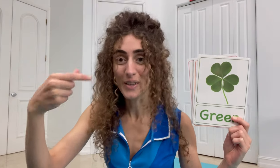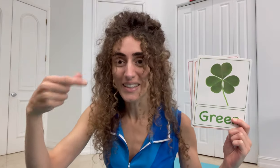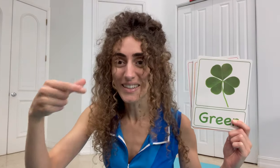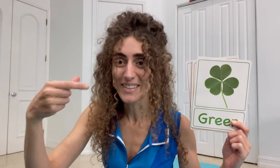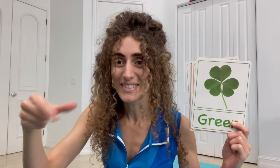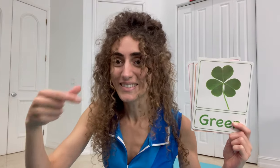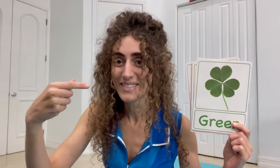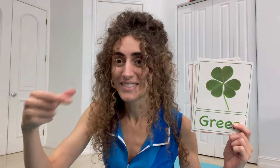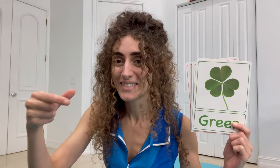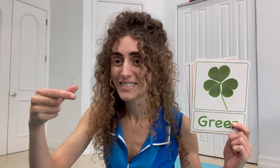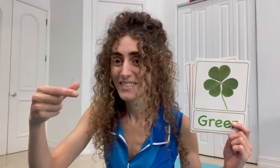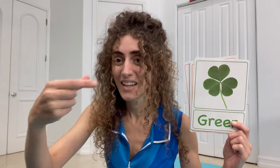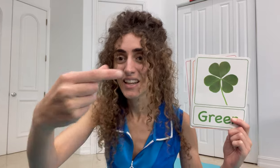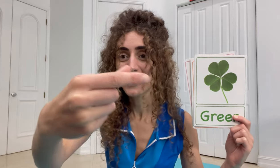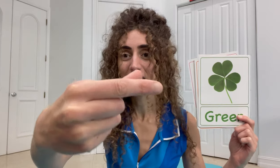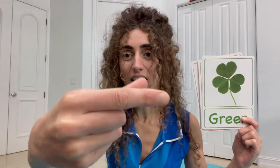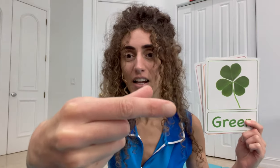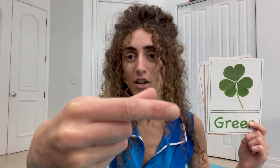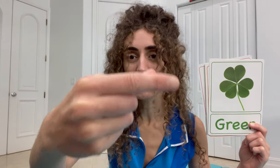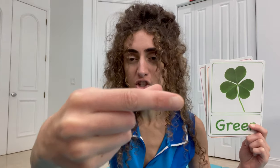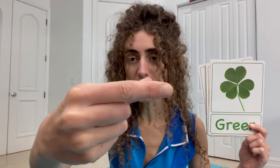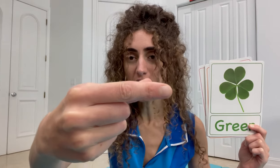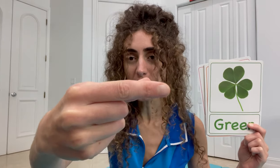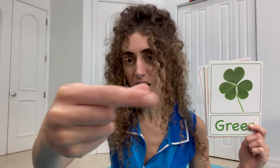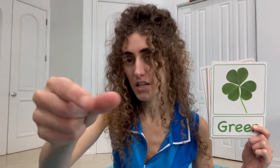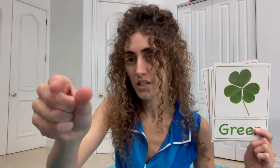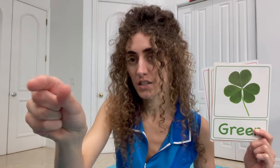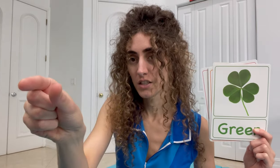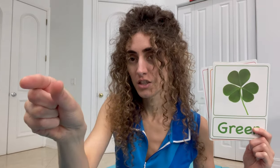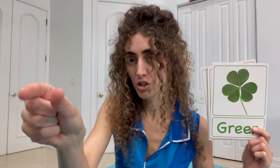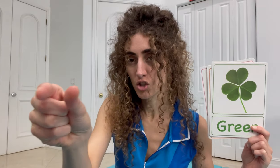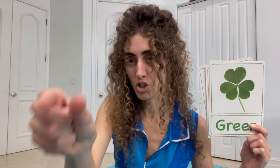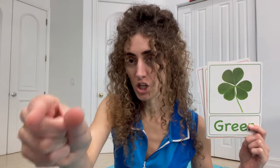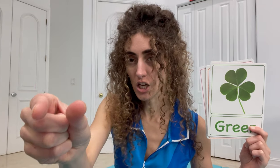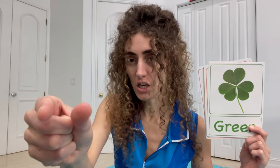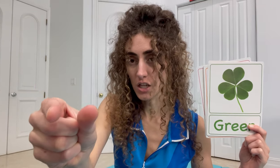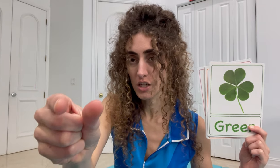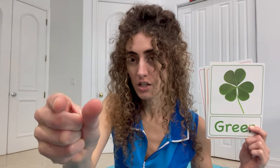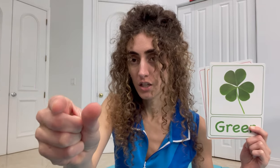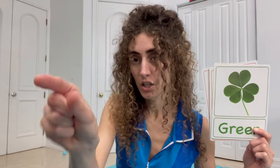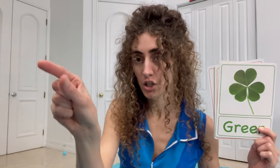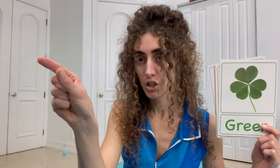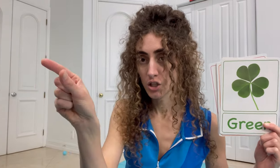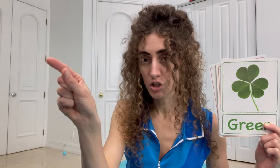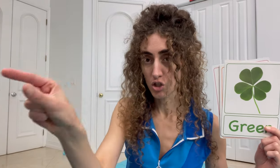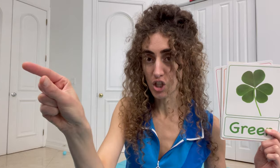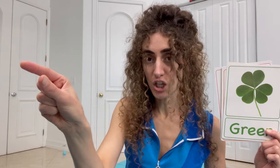Green. The letter G. G. G.